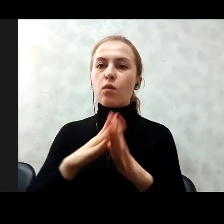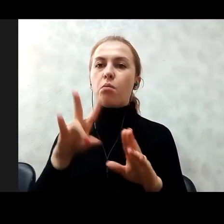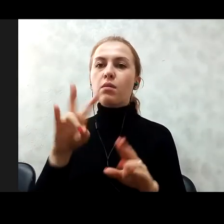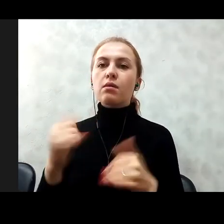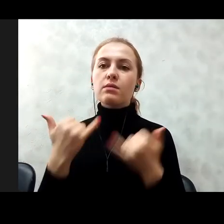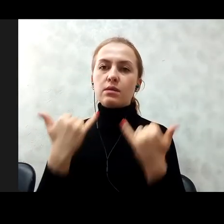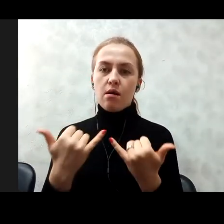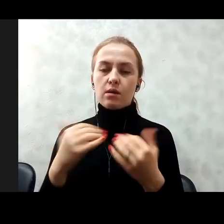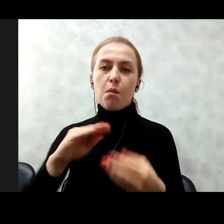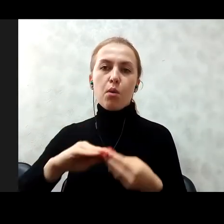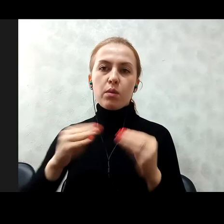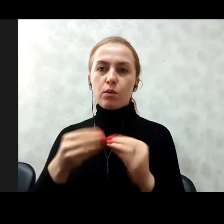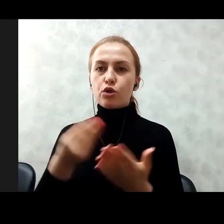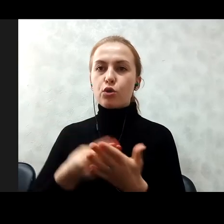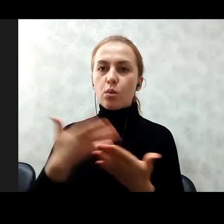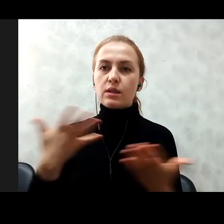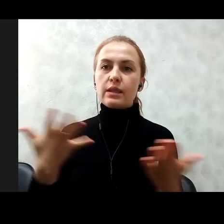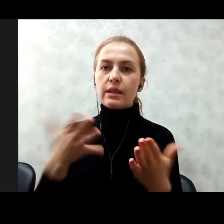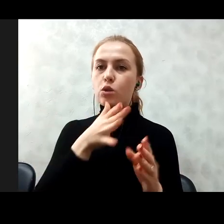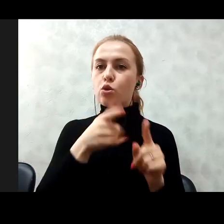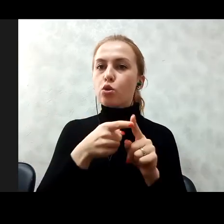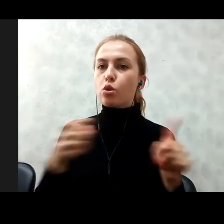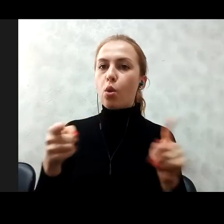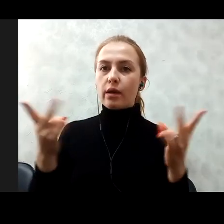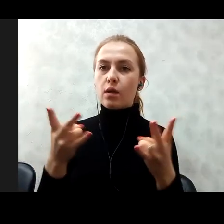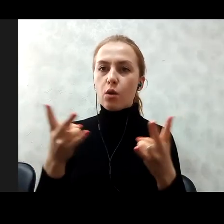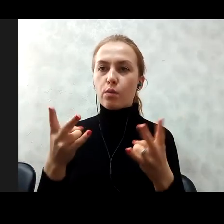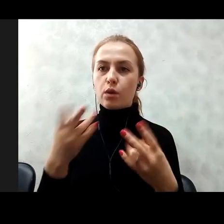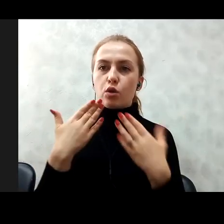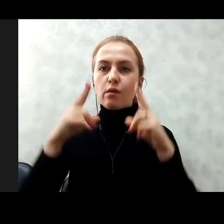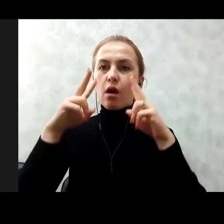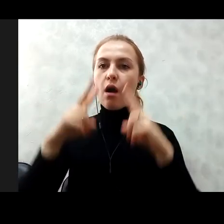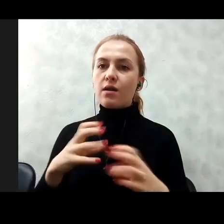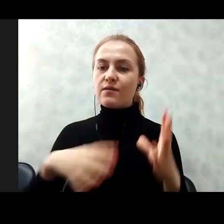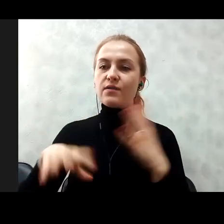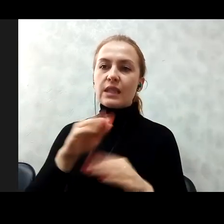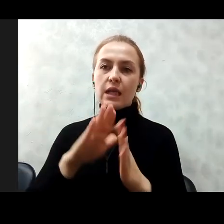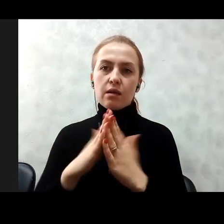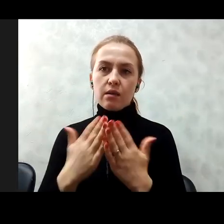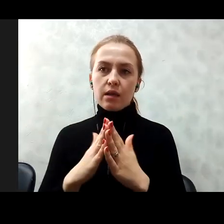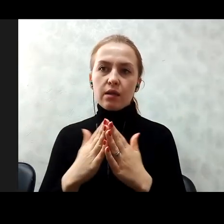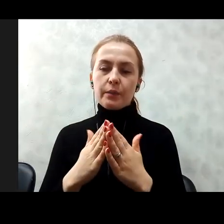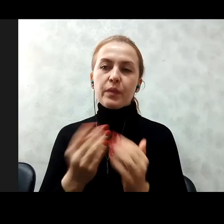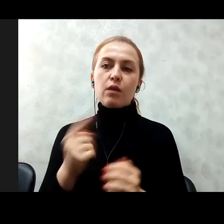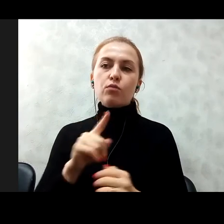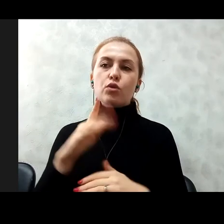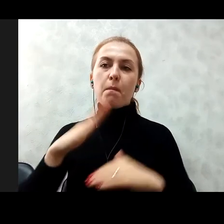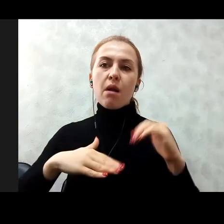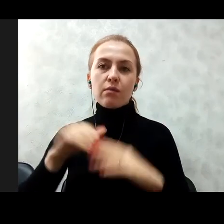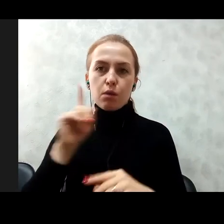that today it's quite difficult to assess what timeframes